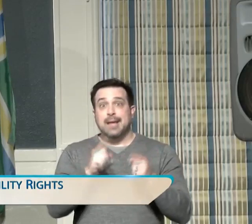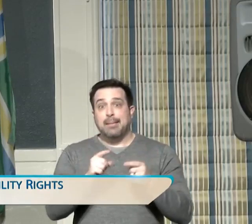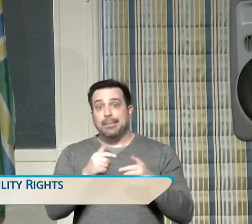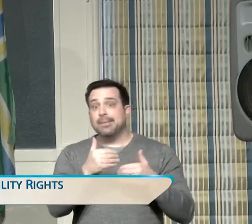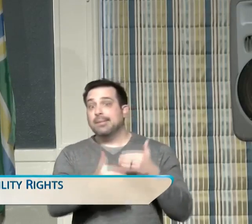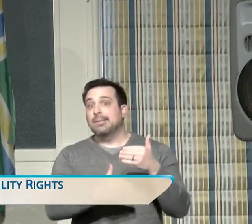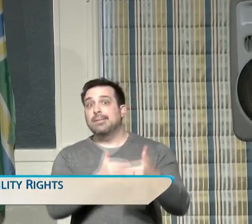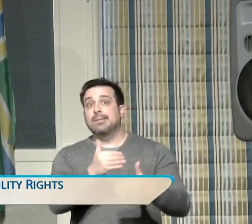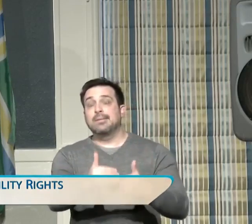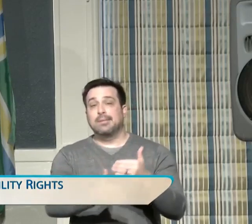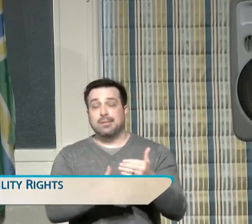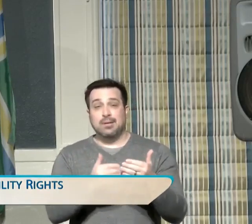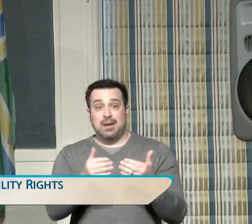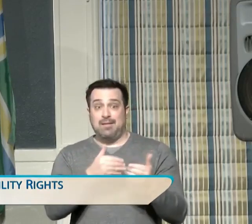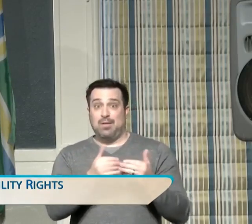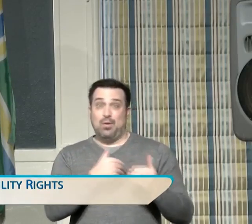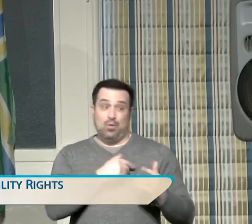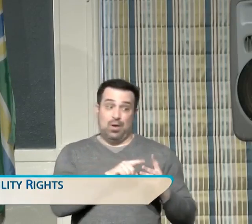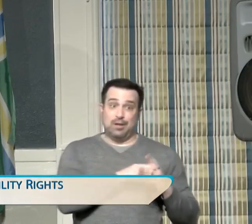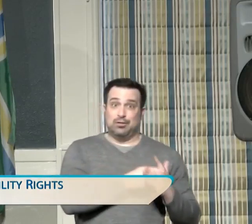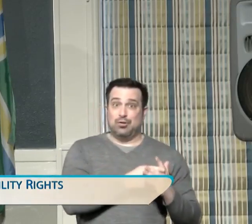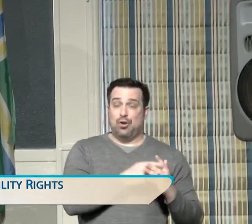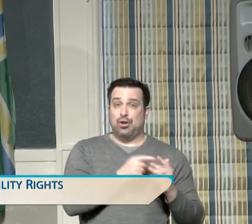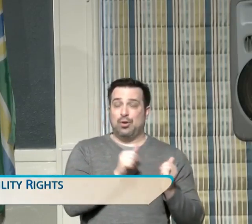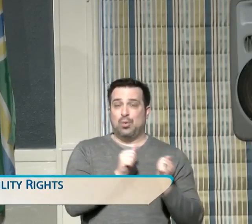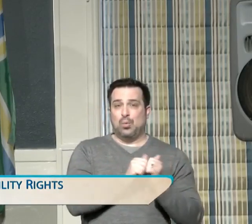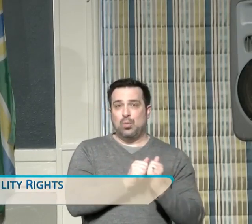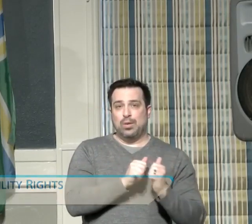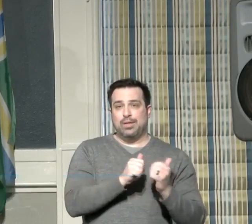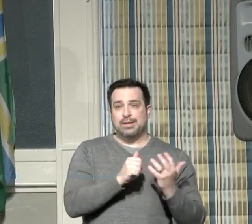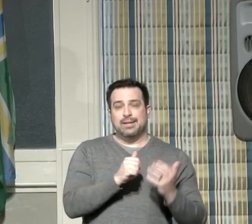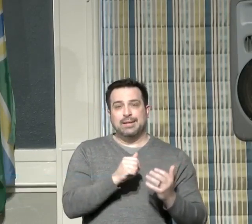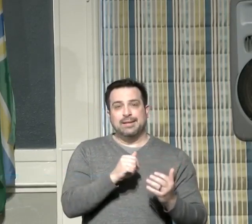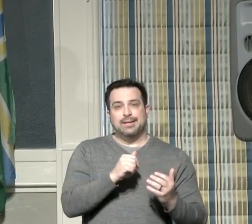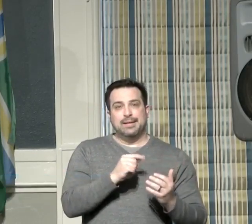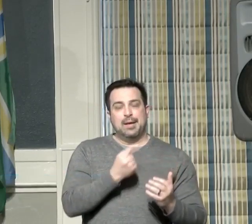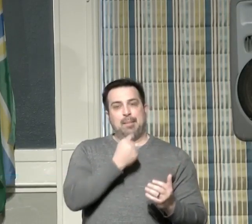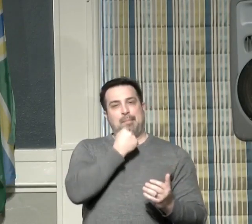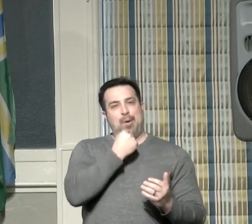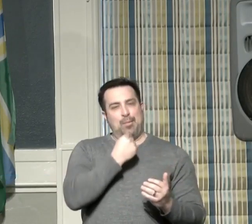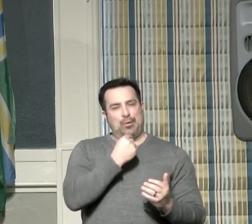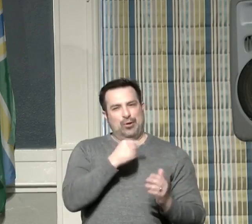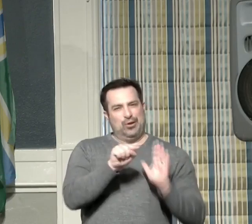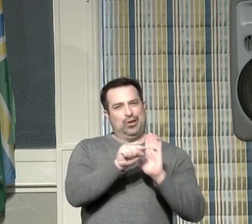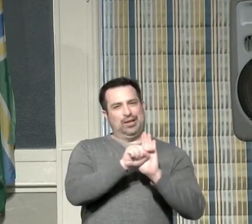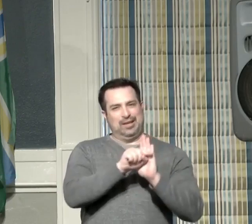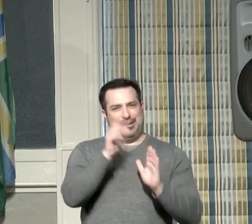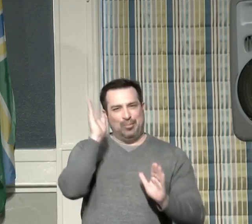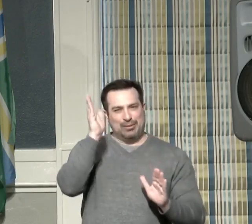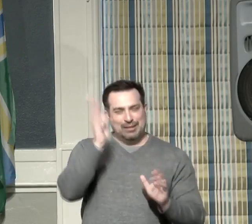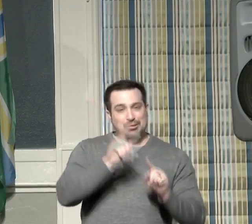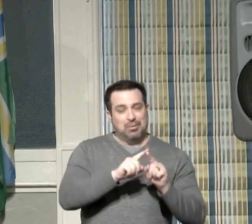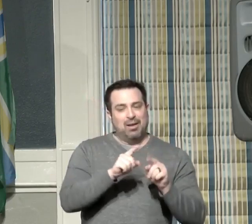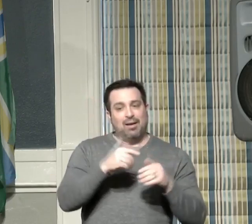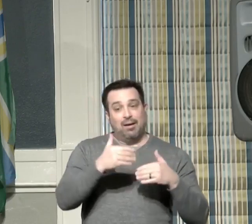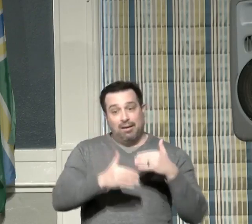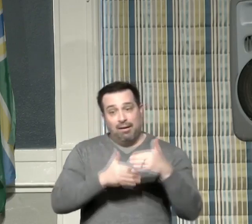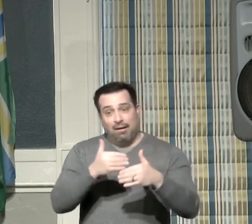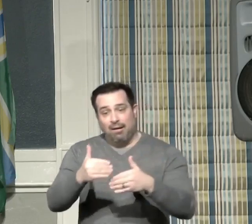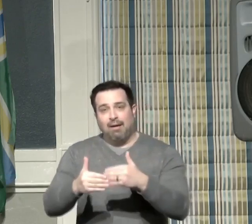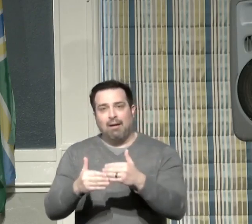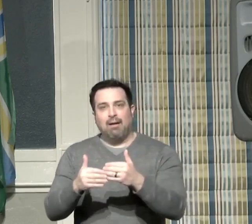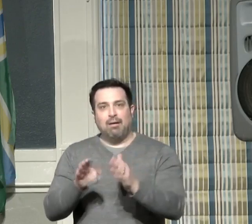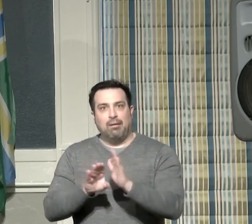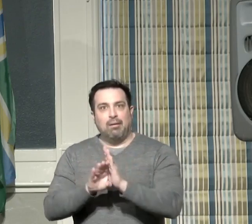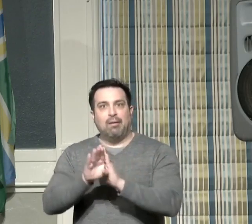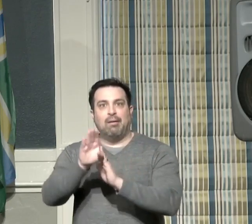Because even though I've kind of started out with a bummer presentation, things have gotten better. And